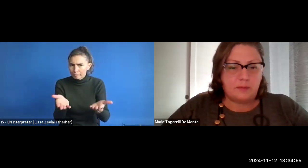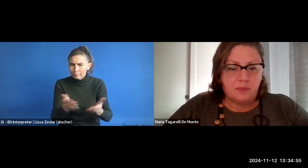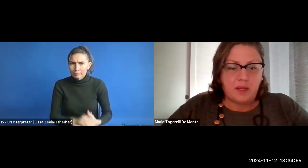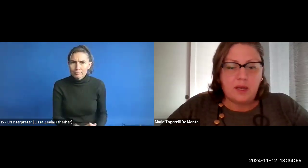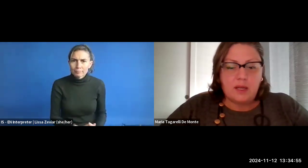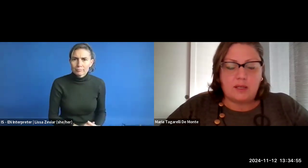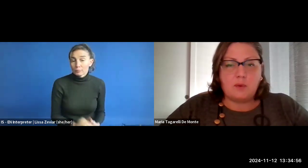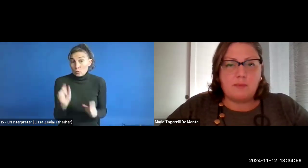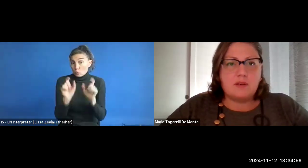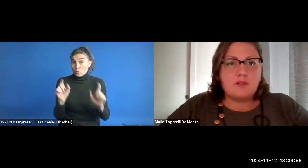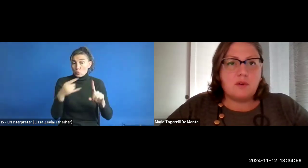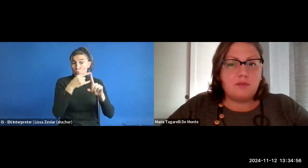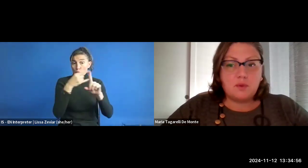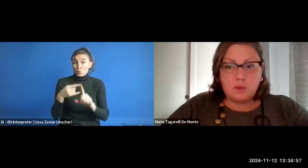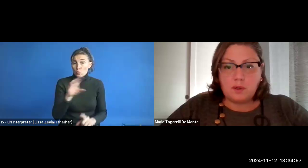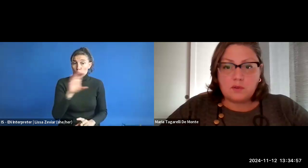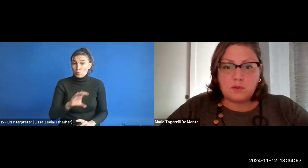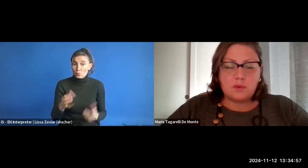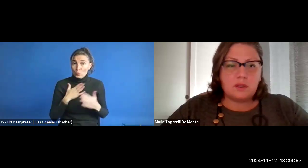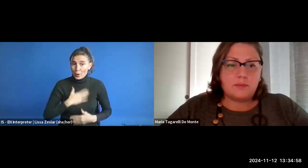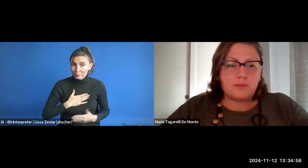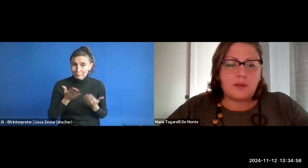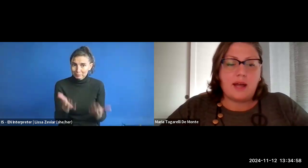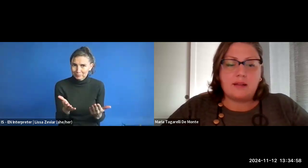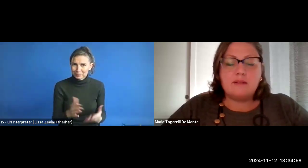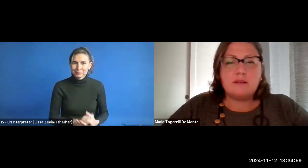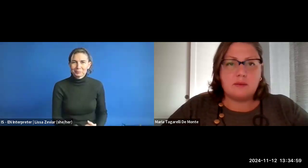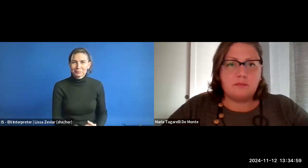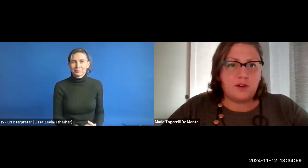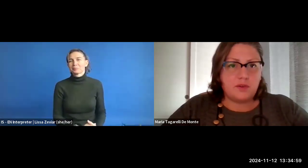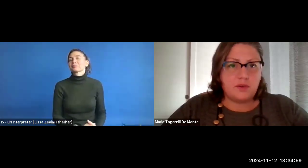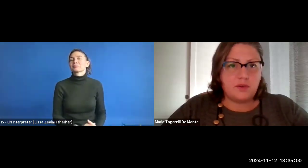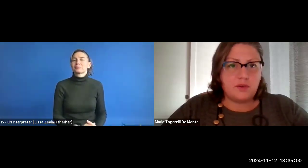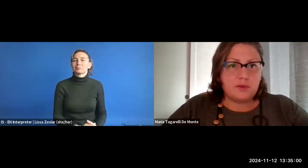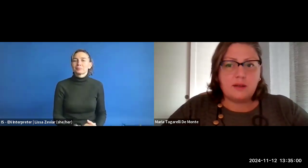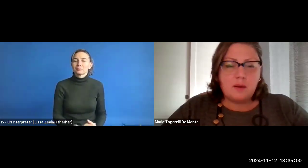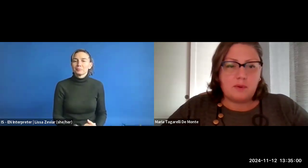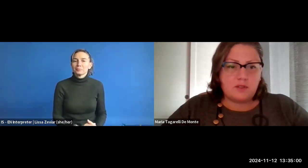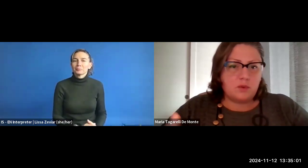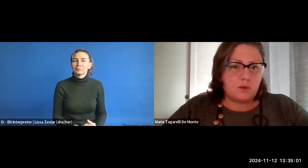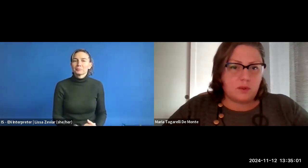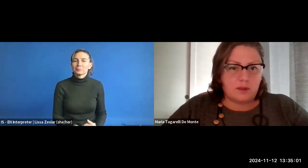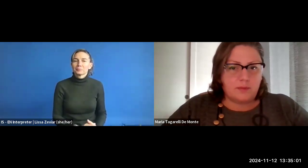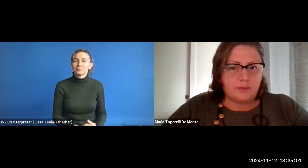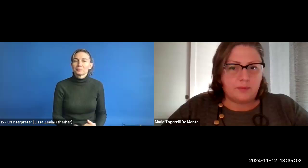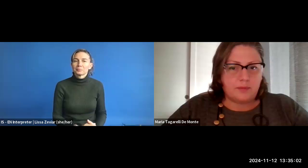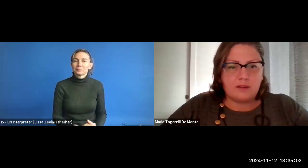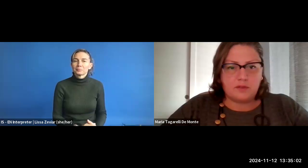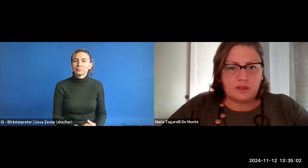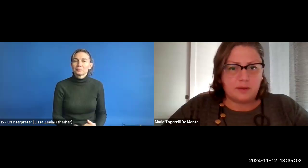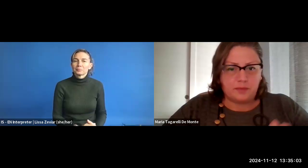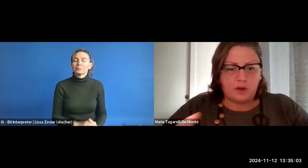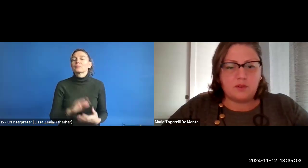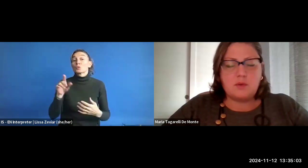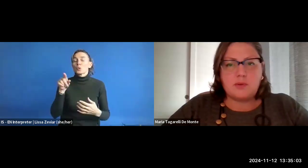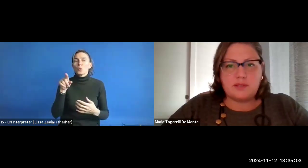anyone in the webinar. So if you do want to add some further insight, please do at